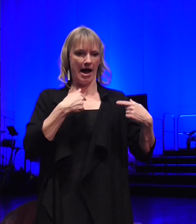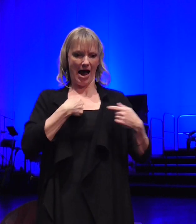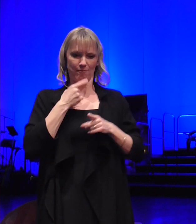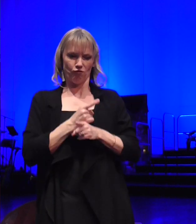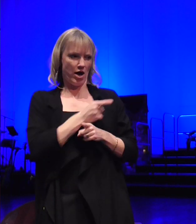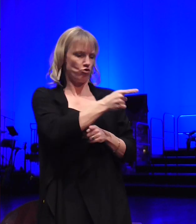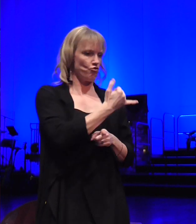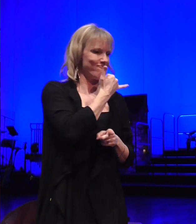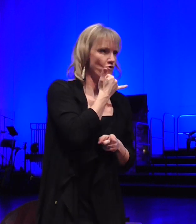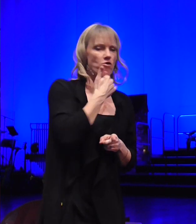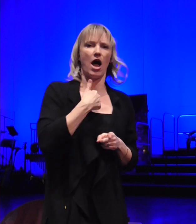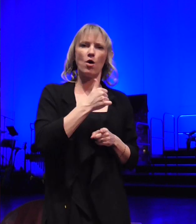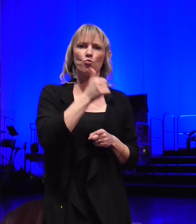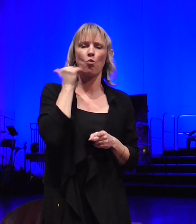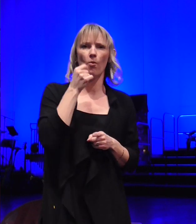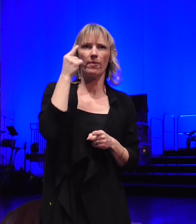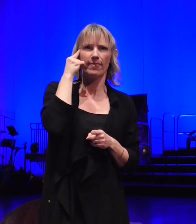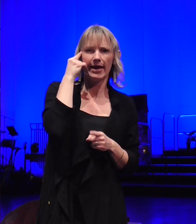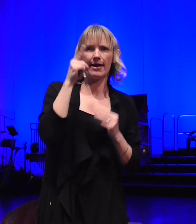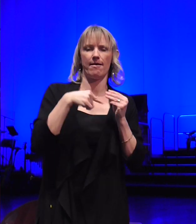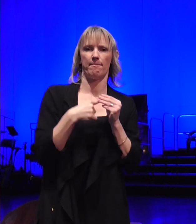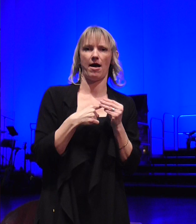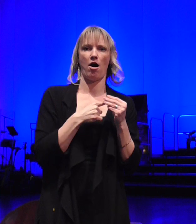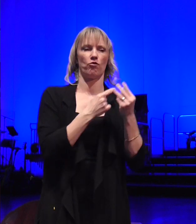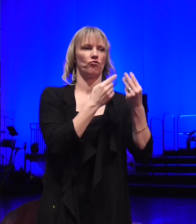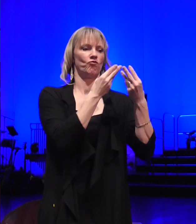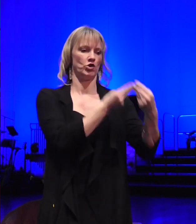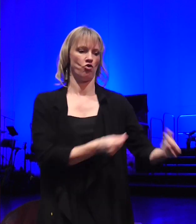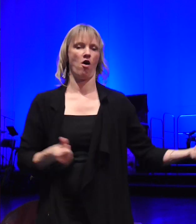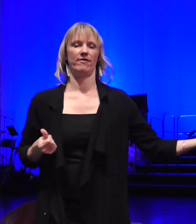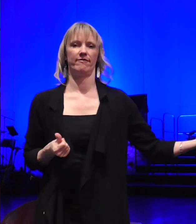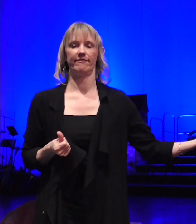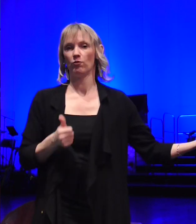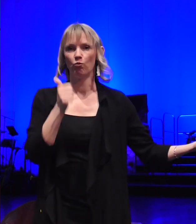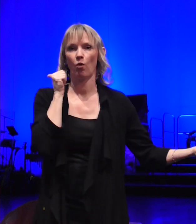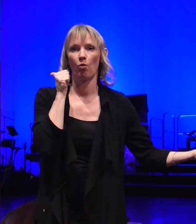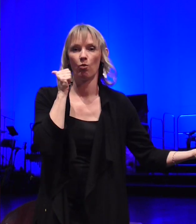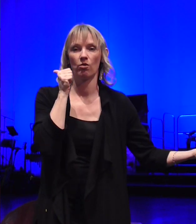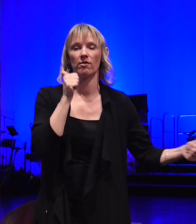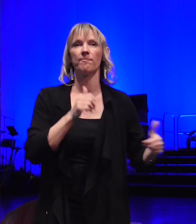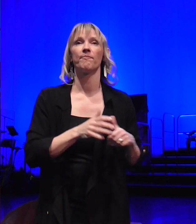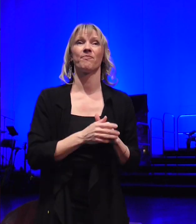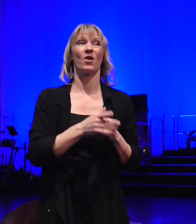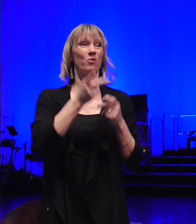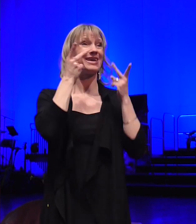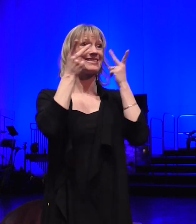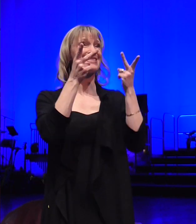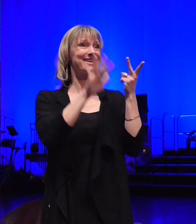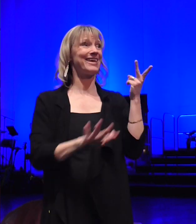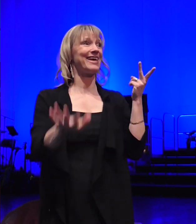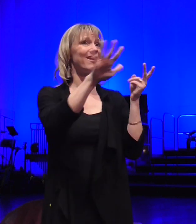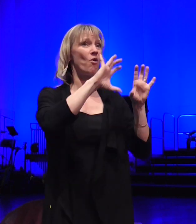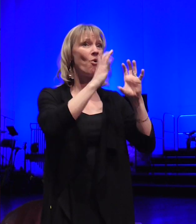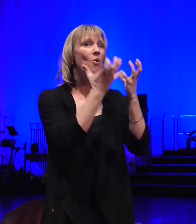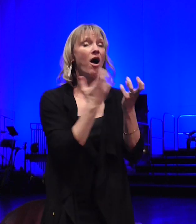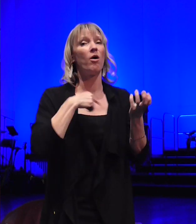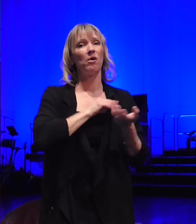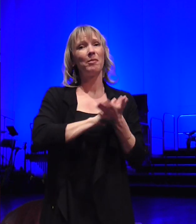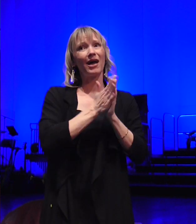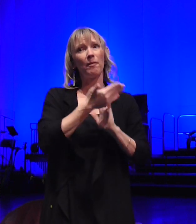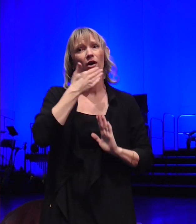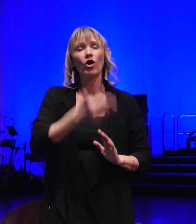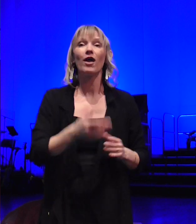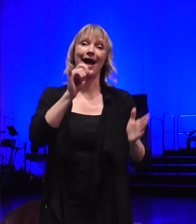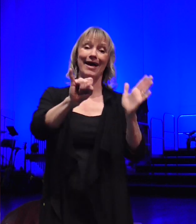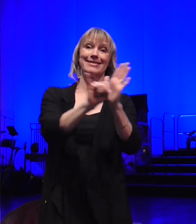think about reconciliation. We see this in the world as well when we're so good, we're getting so good at